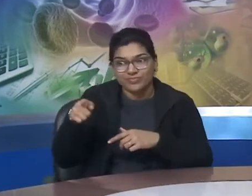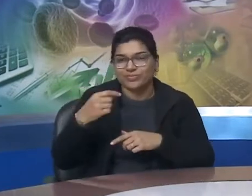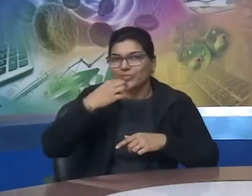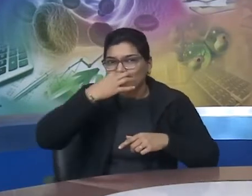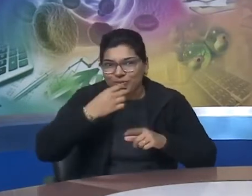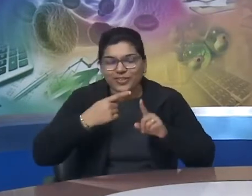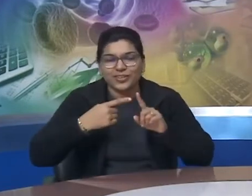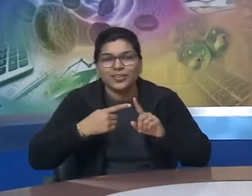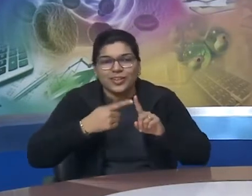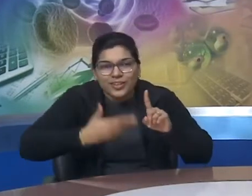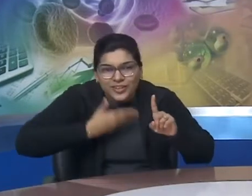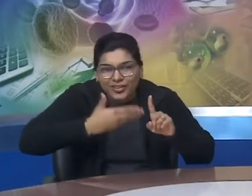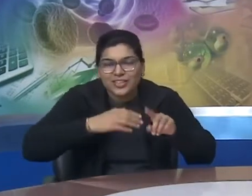think